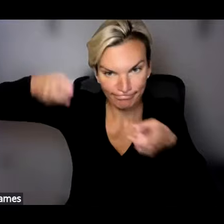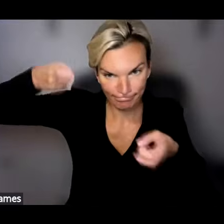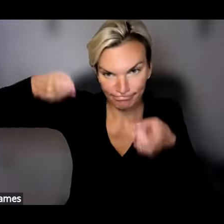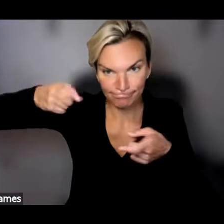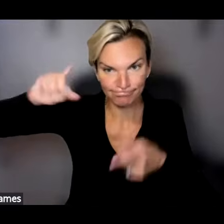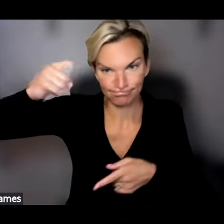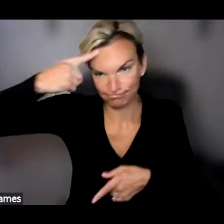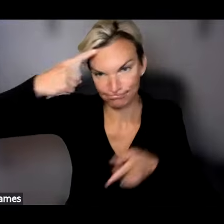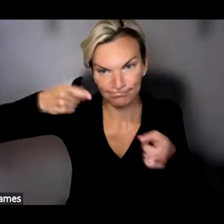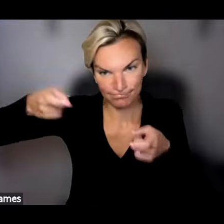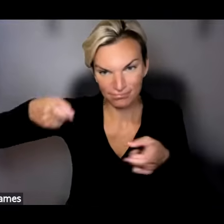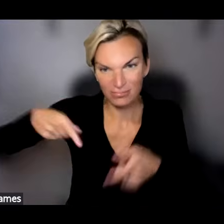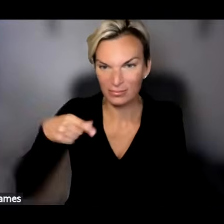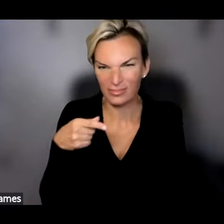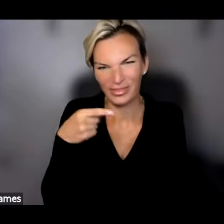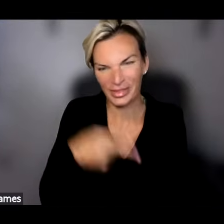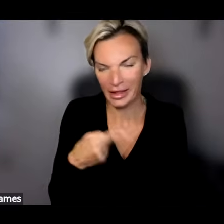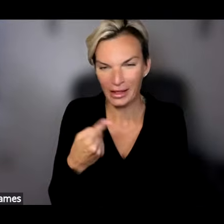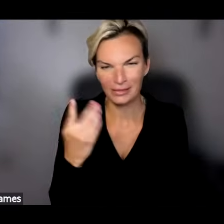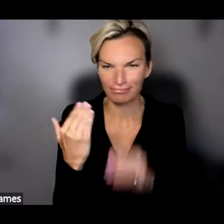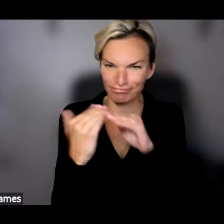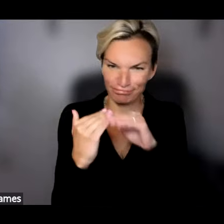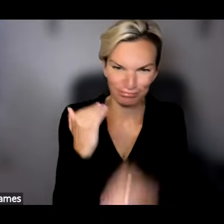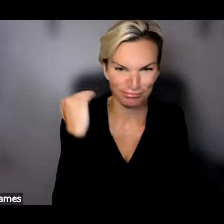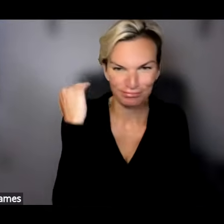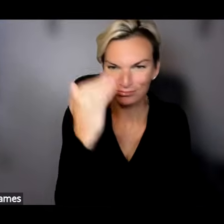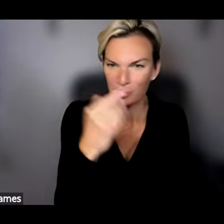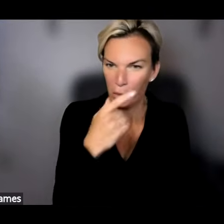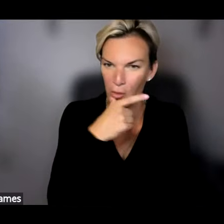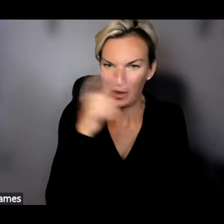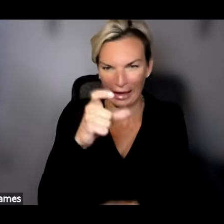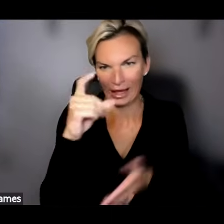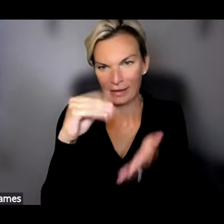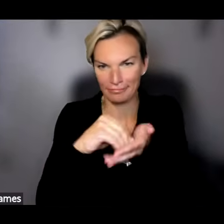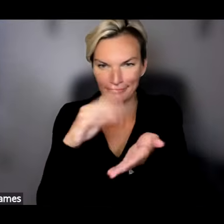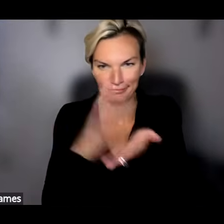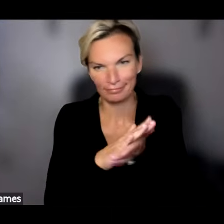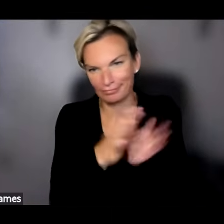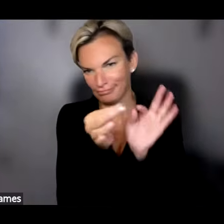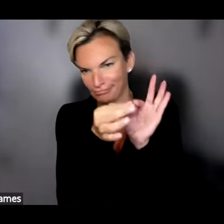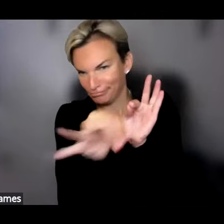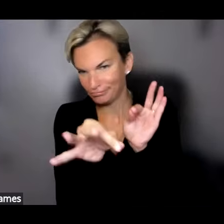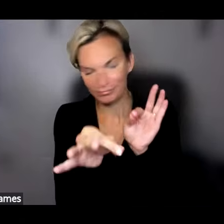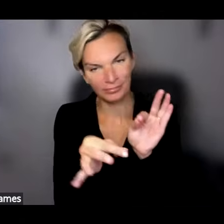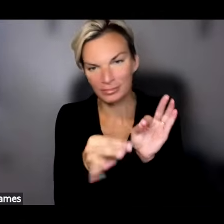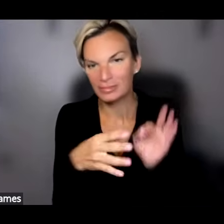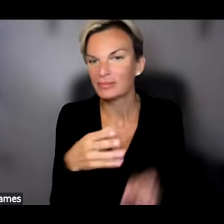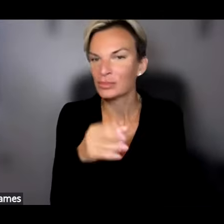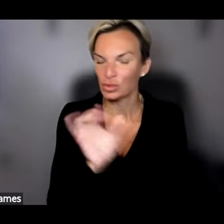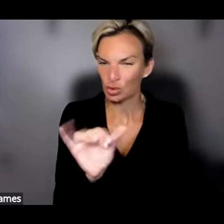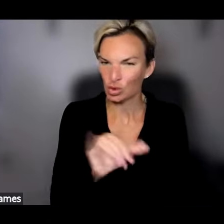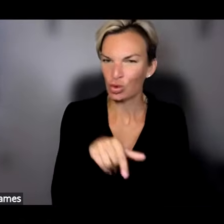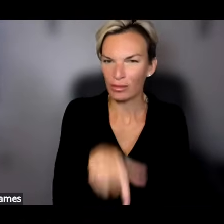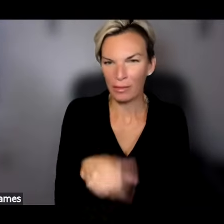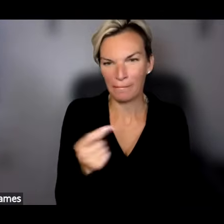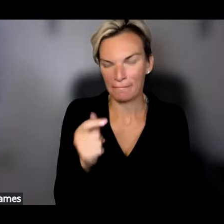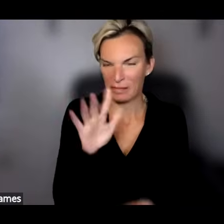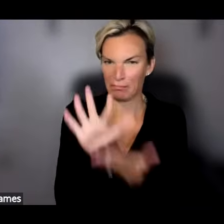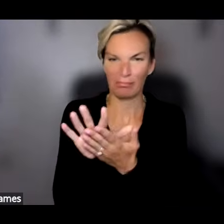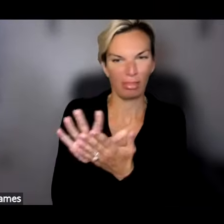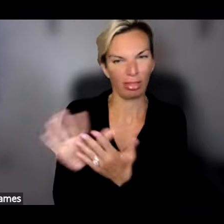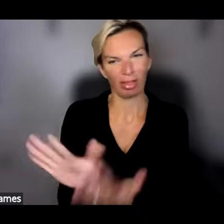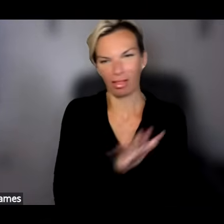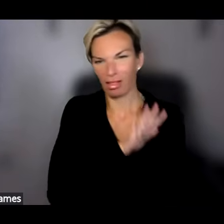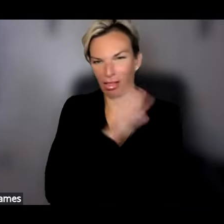this is overkill. Putting it in the caption is not necessary, and it is misleading and biased toward my